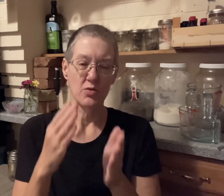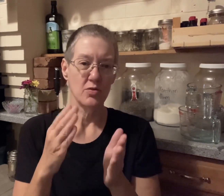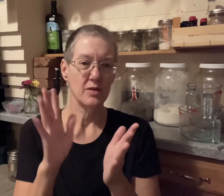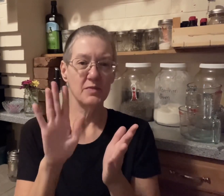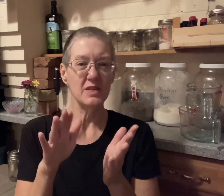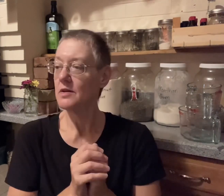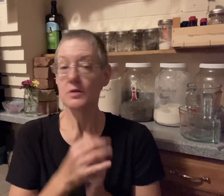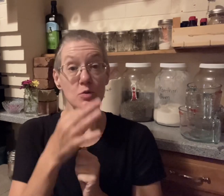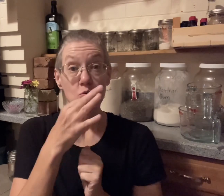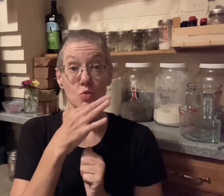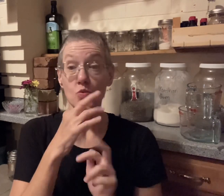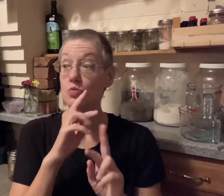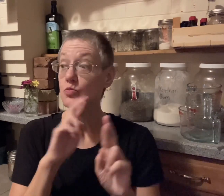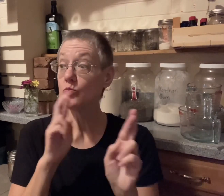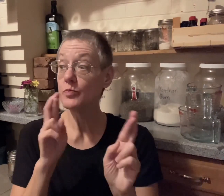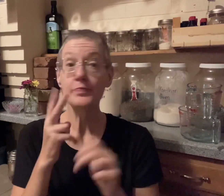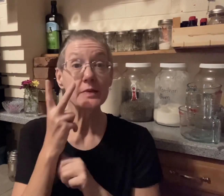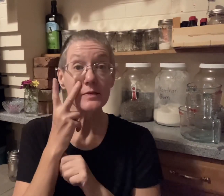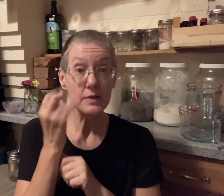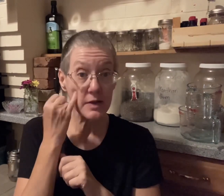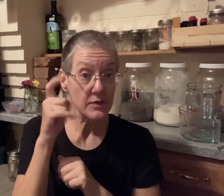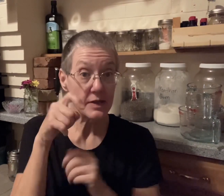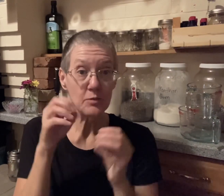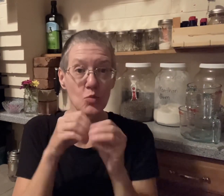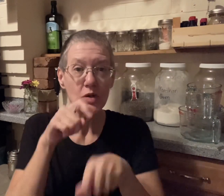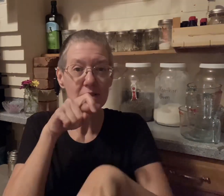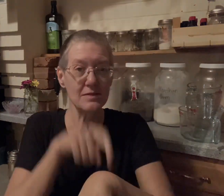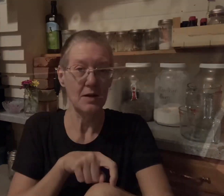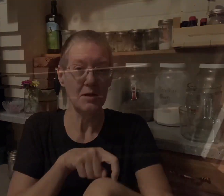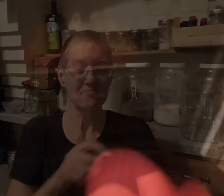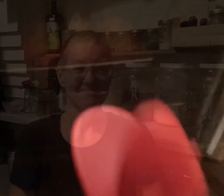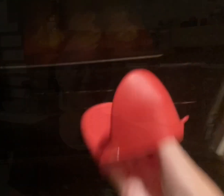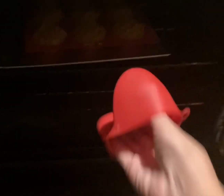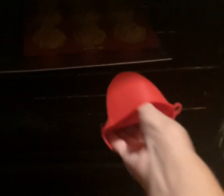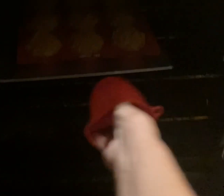eater. I was going to be ready soon, so let's see if it needs more time.